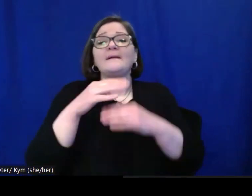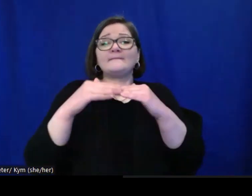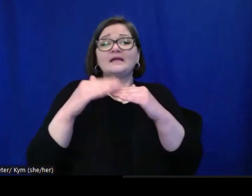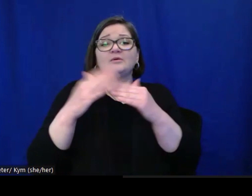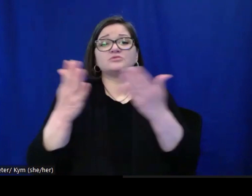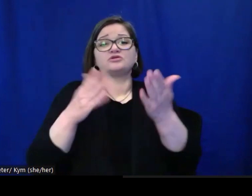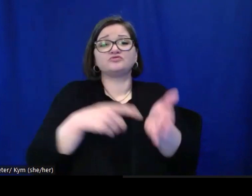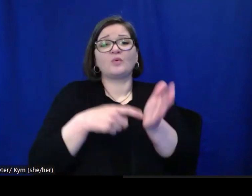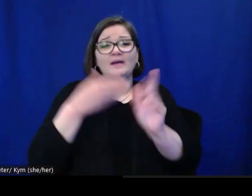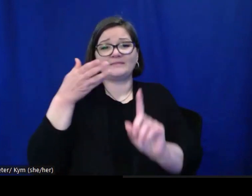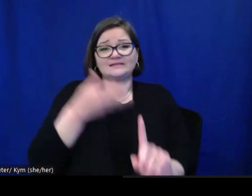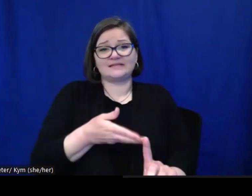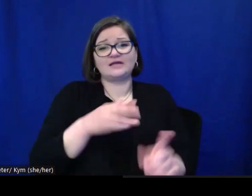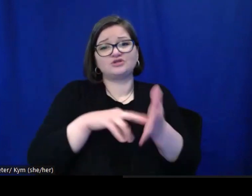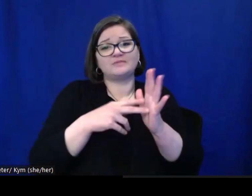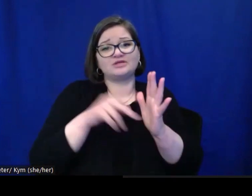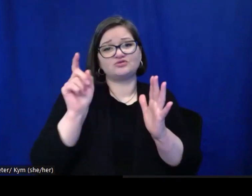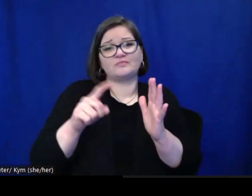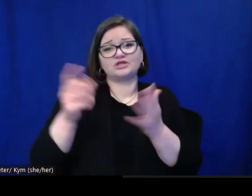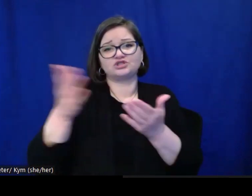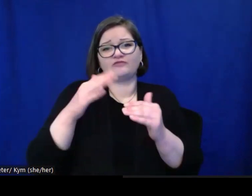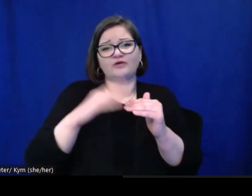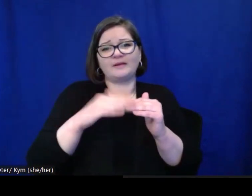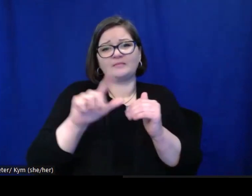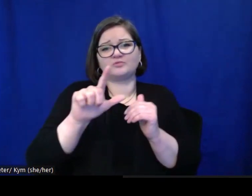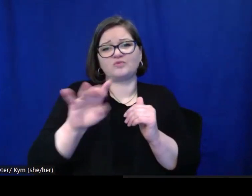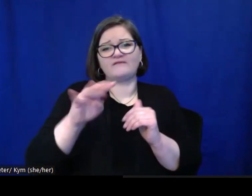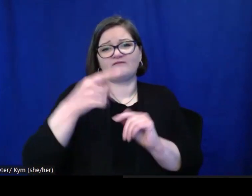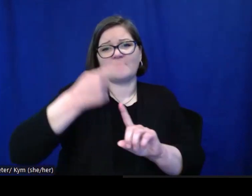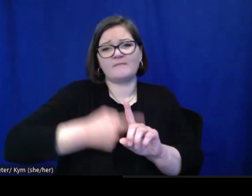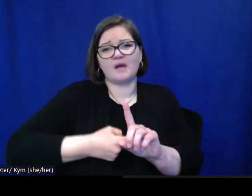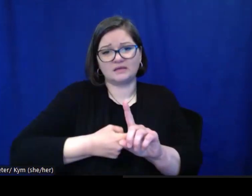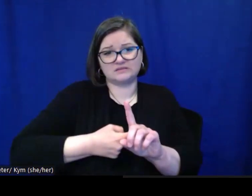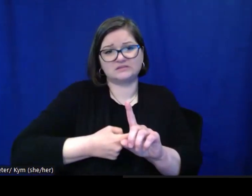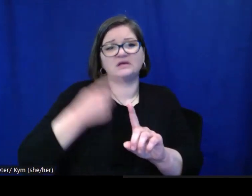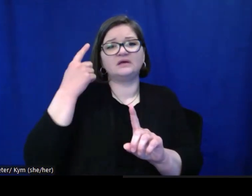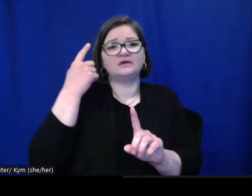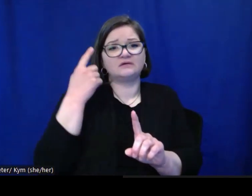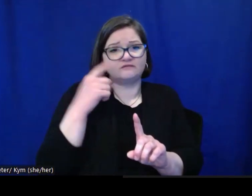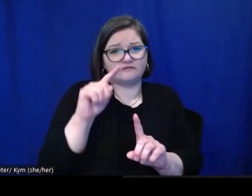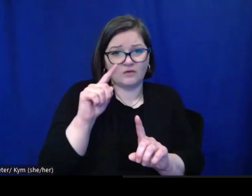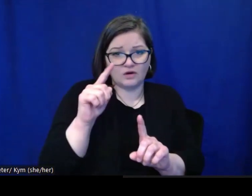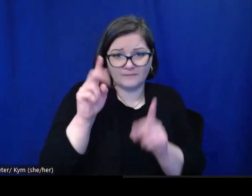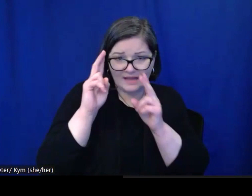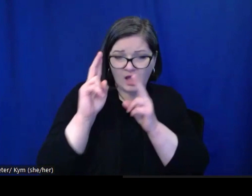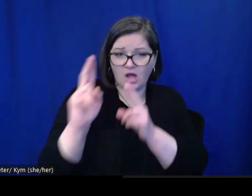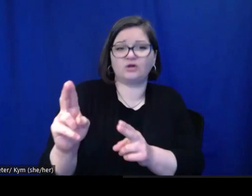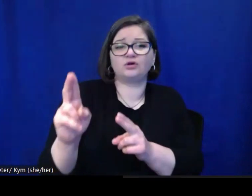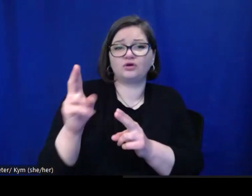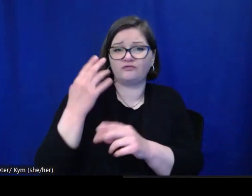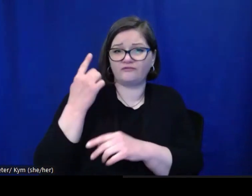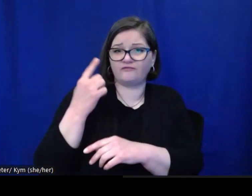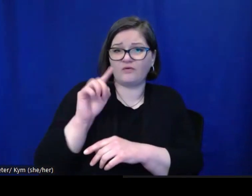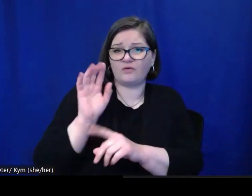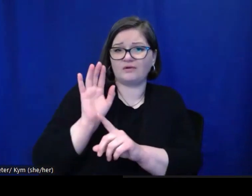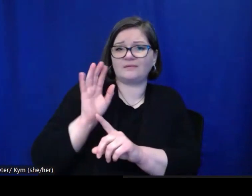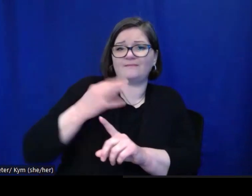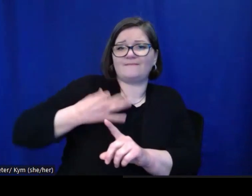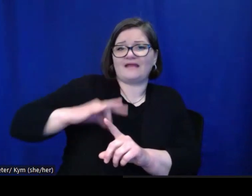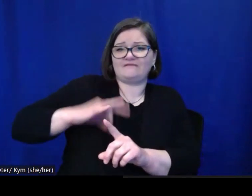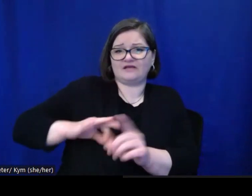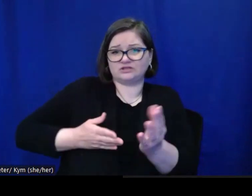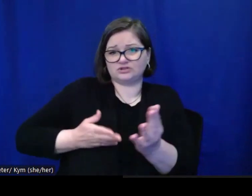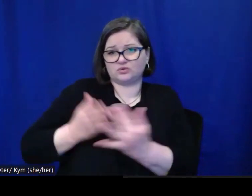exists, and a person would have to serve for at least 24 months to be honored for benefits